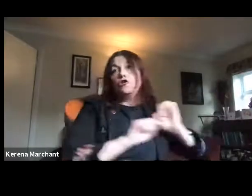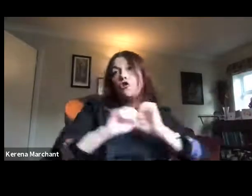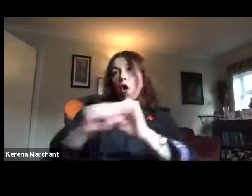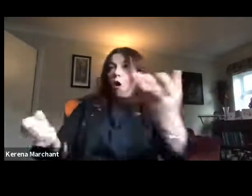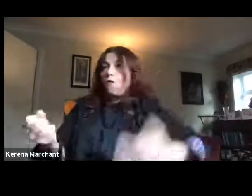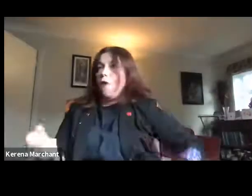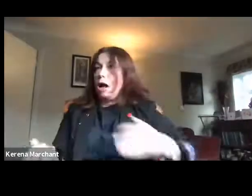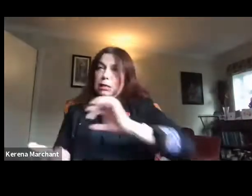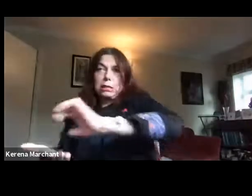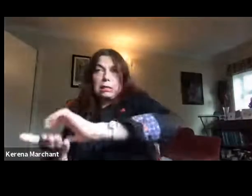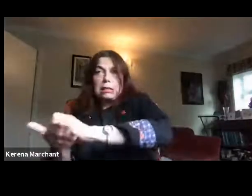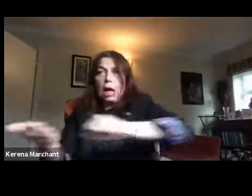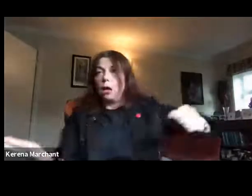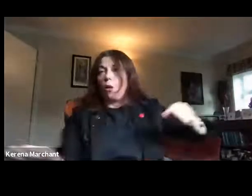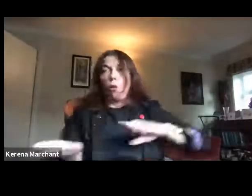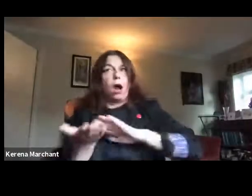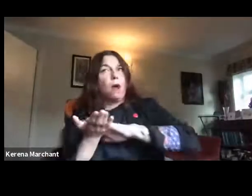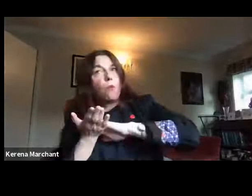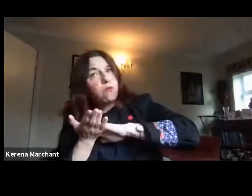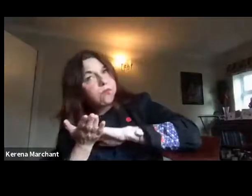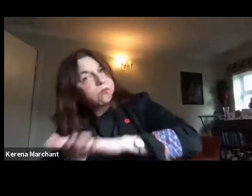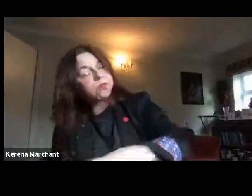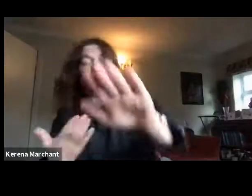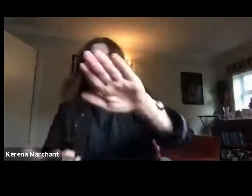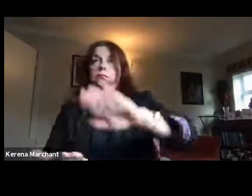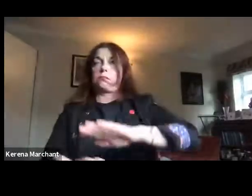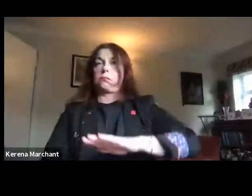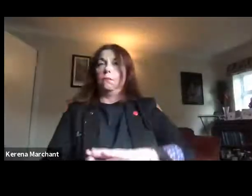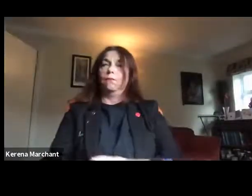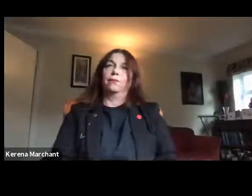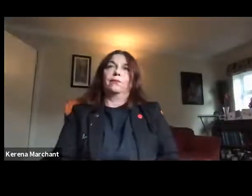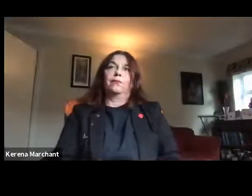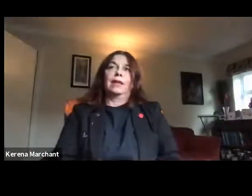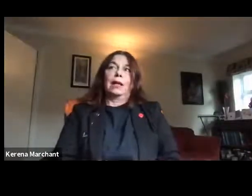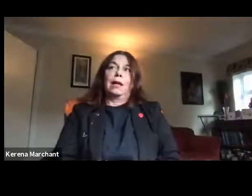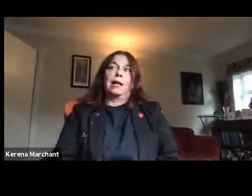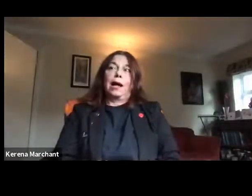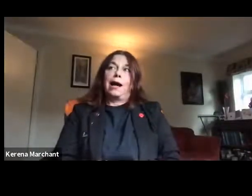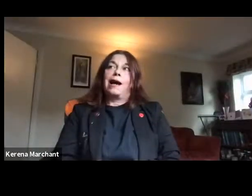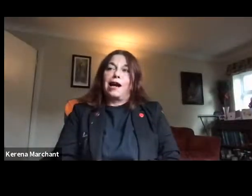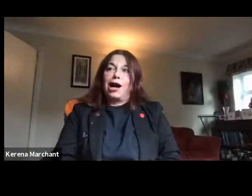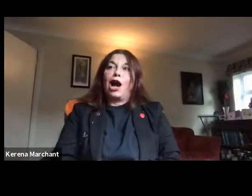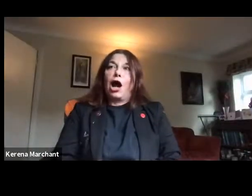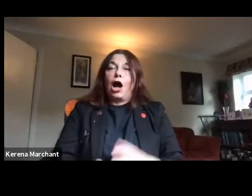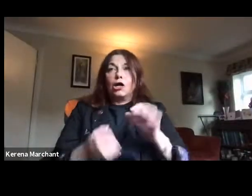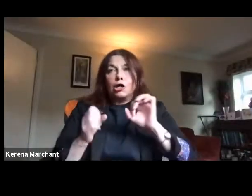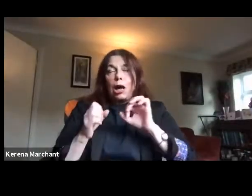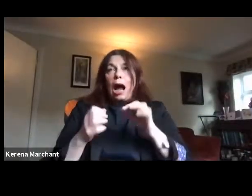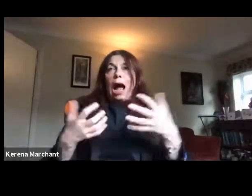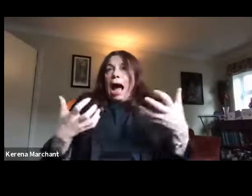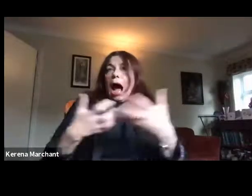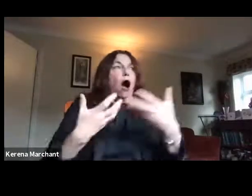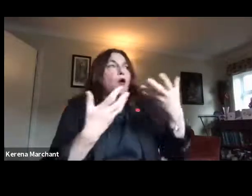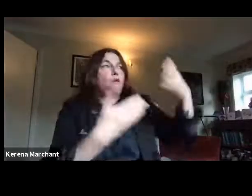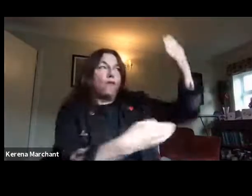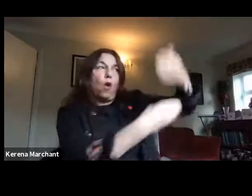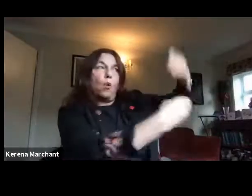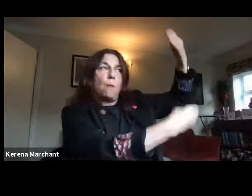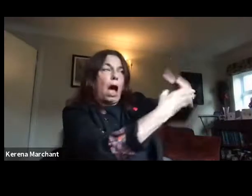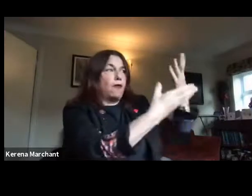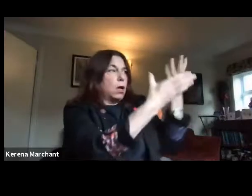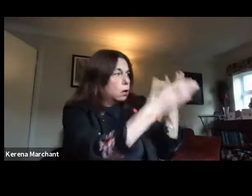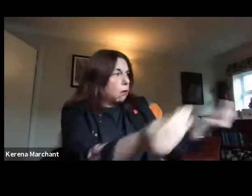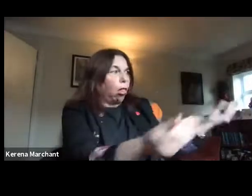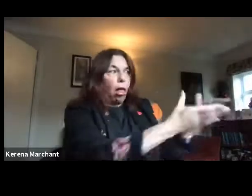And it's those that face those barriers before us. And it's the government and capitalism that are eroding our rights.